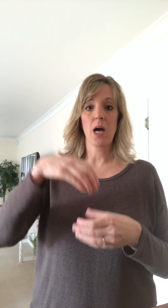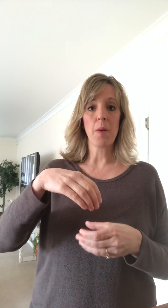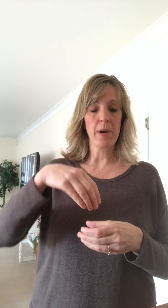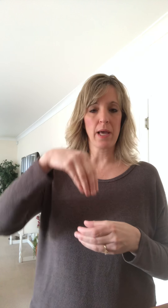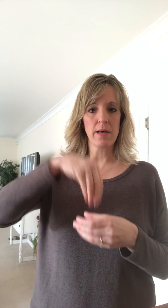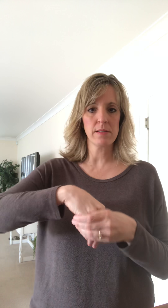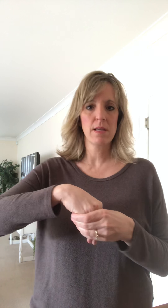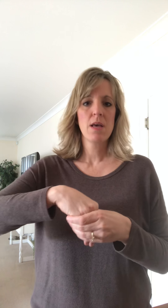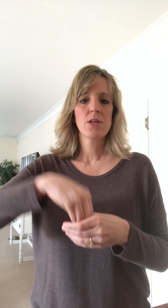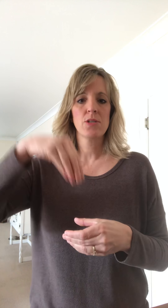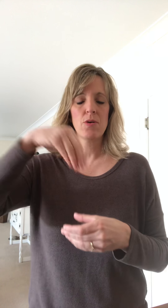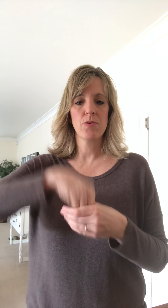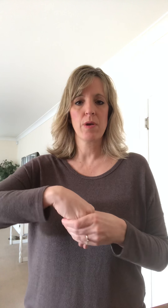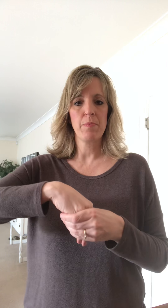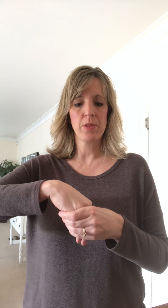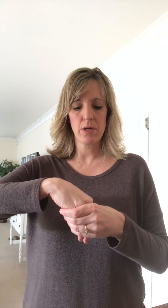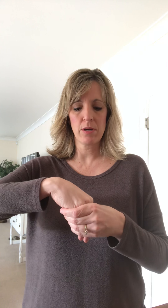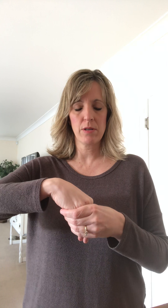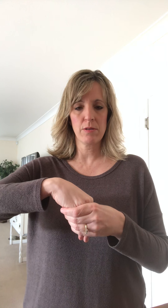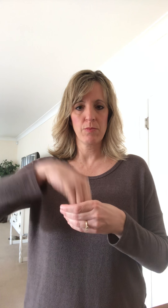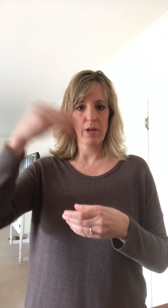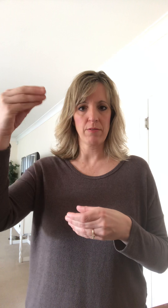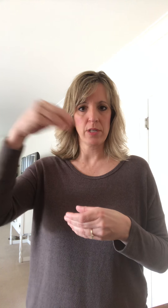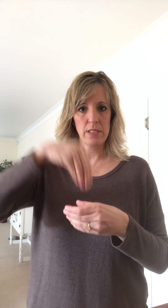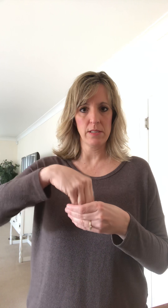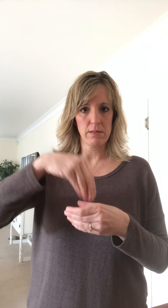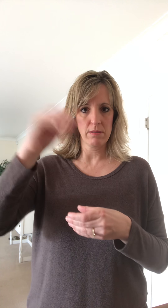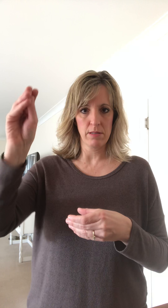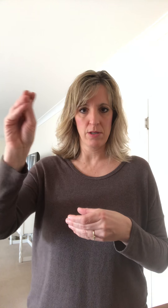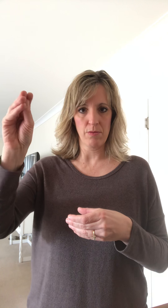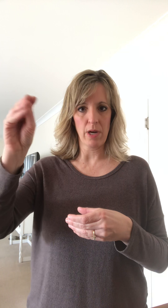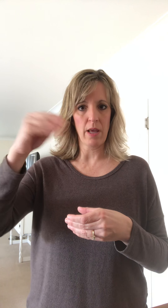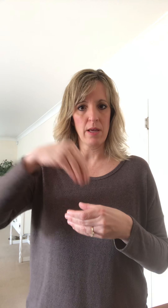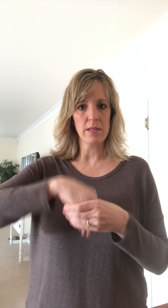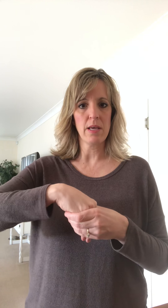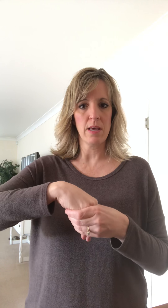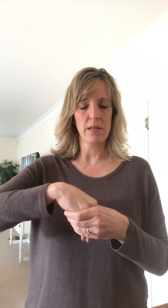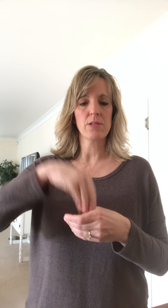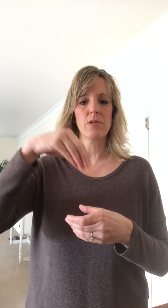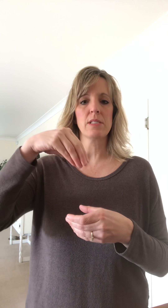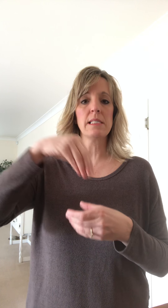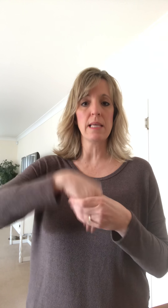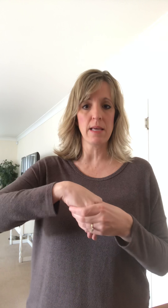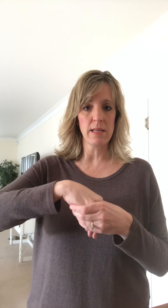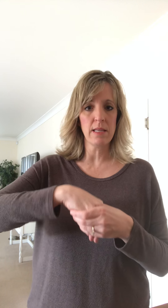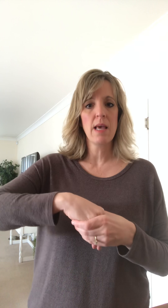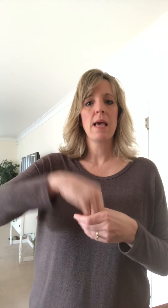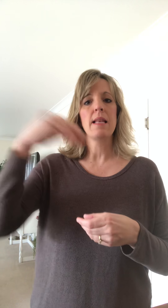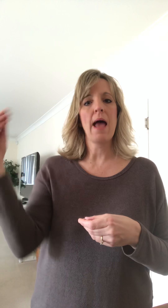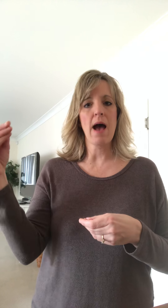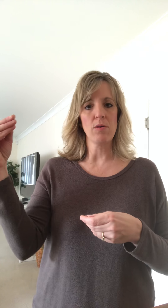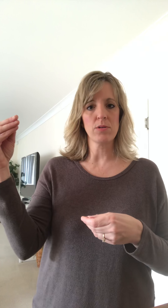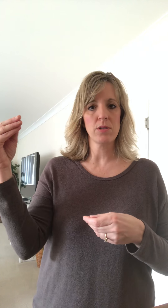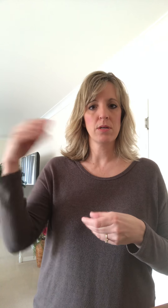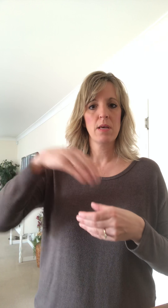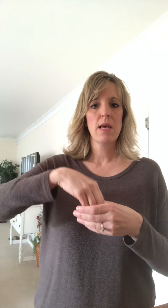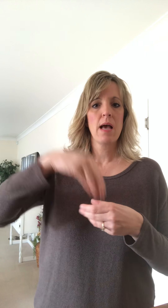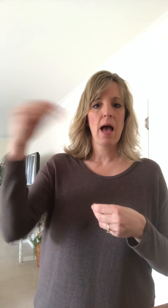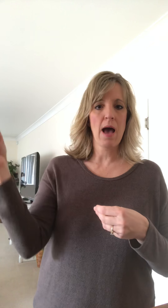cup, I guess. So you can put the whatever is in your right hand in. So this is in and out.